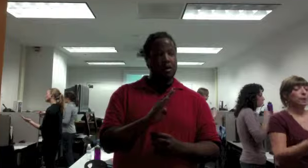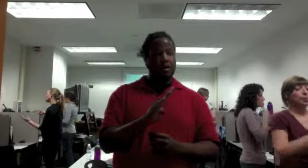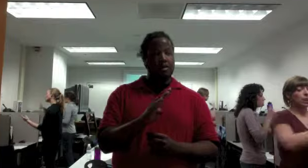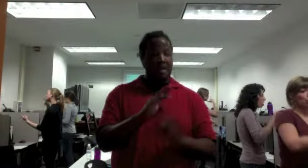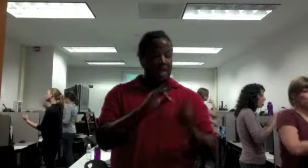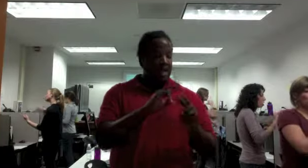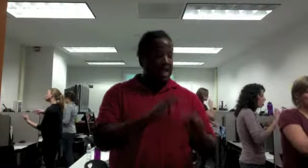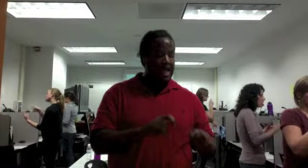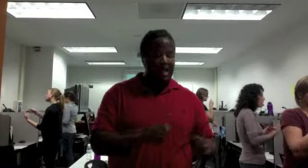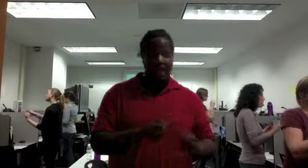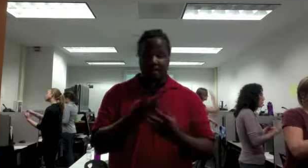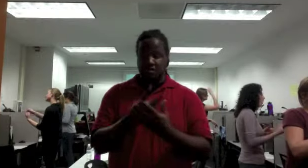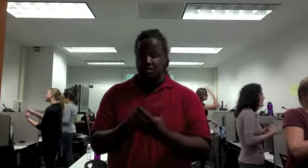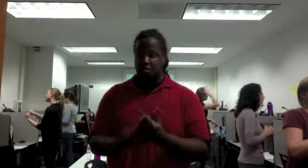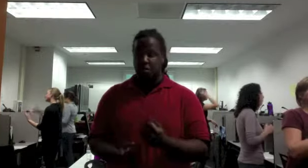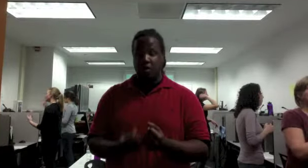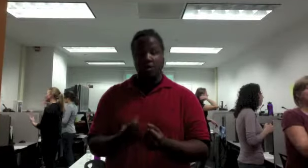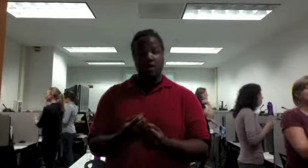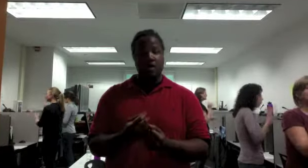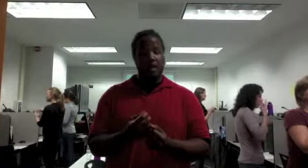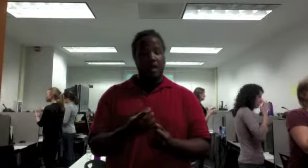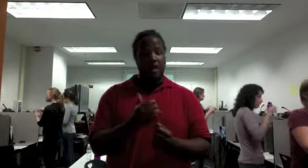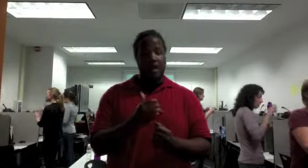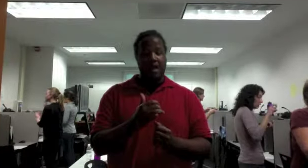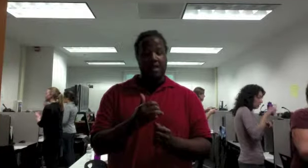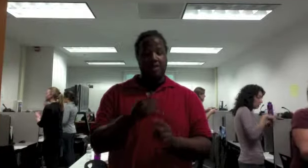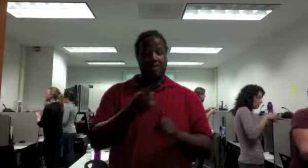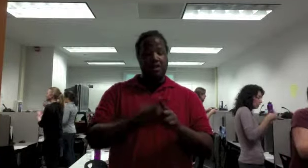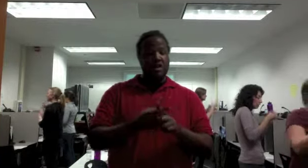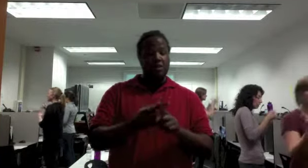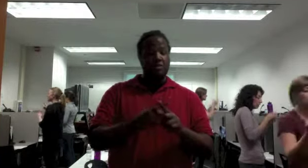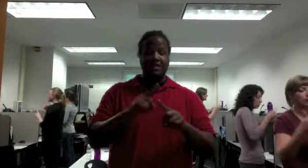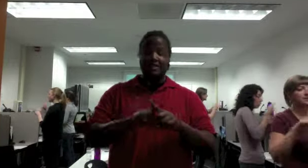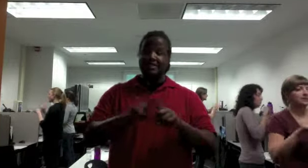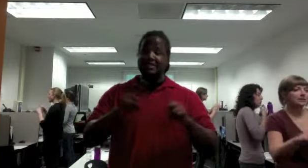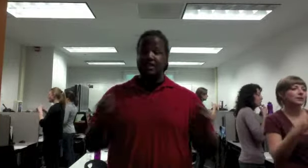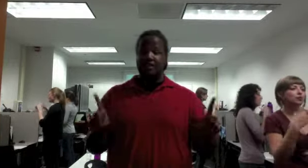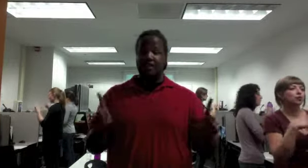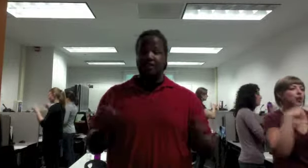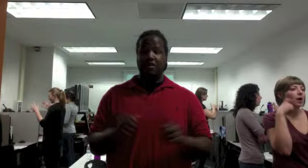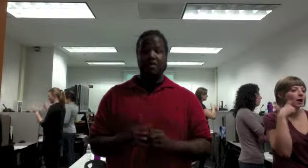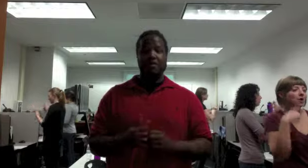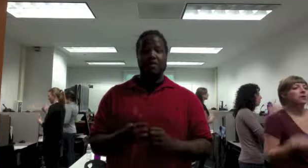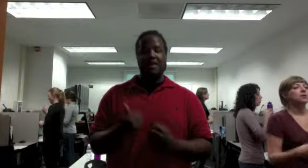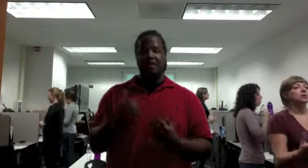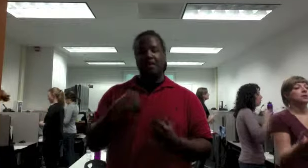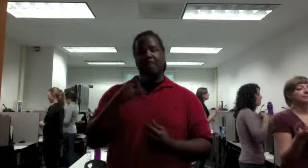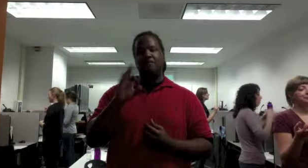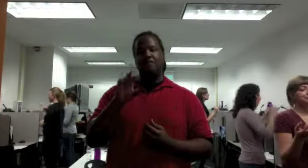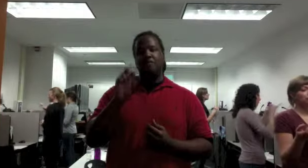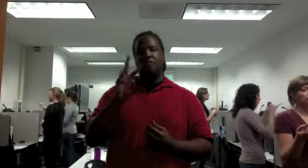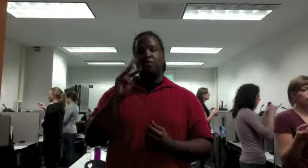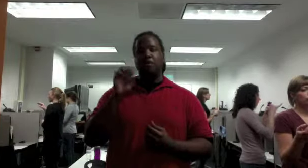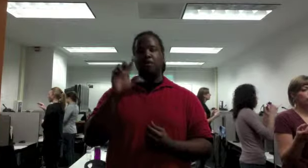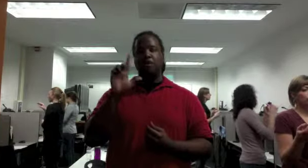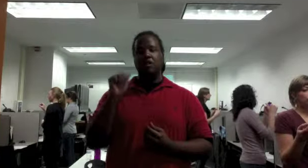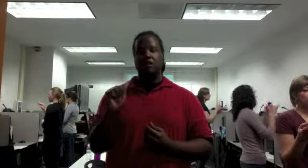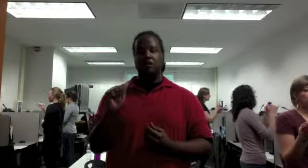This is the wet bulb, this is the dry bulb. This one stays dry. They read the two, they will come up with different temperature